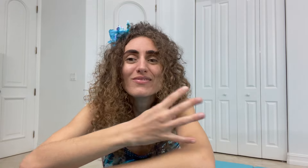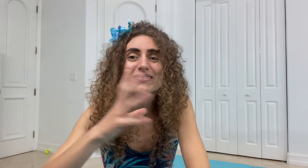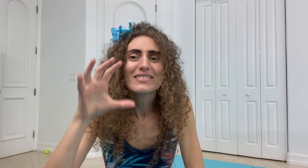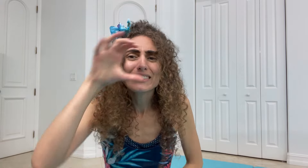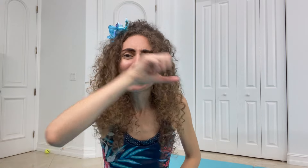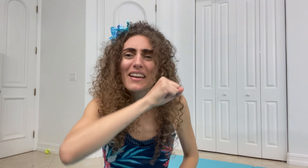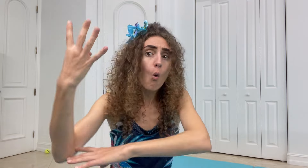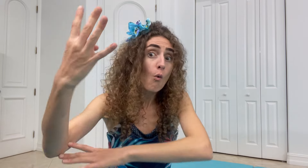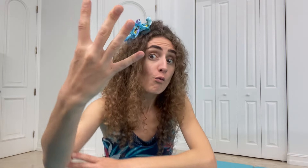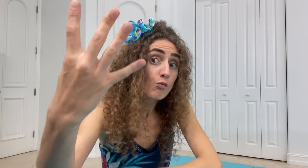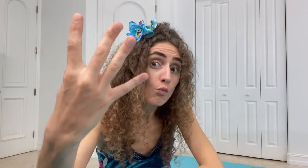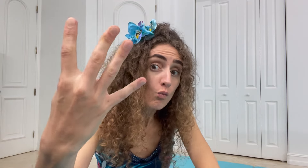Guess.